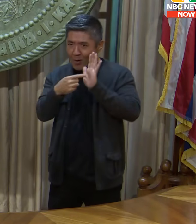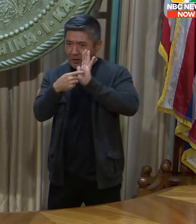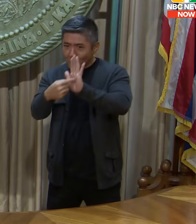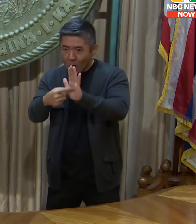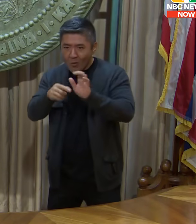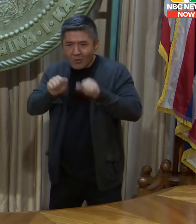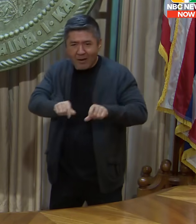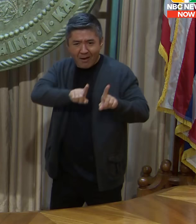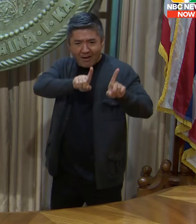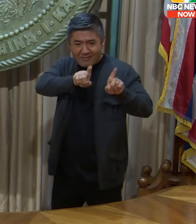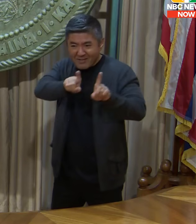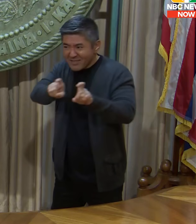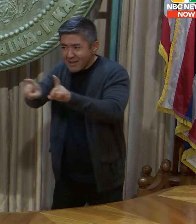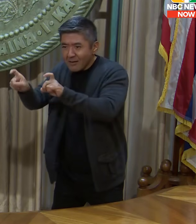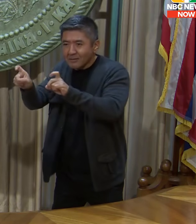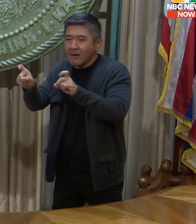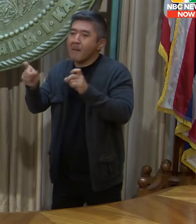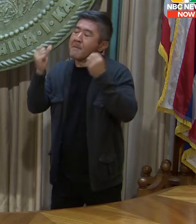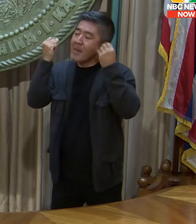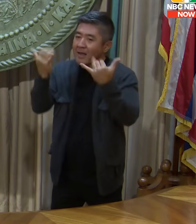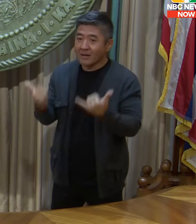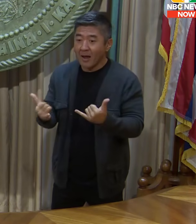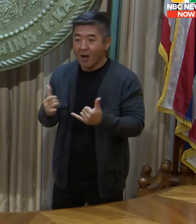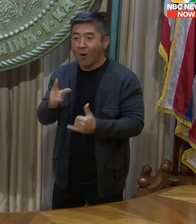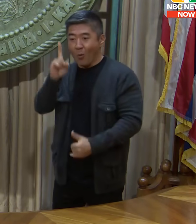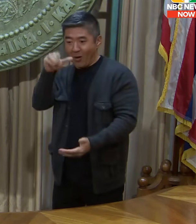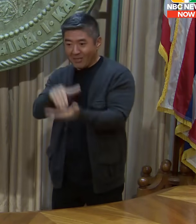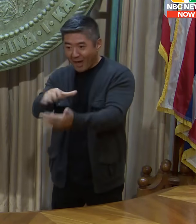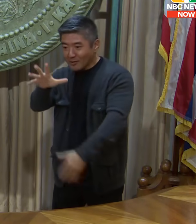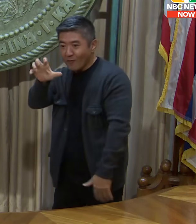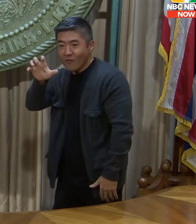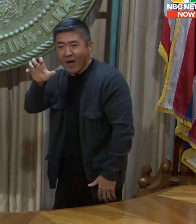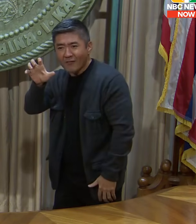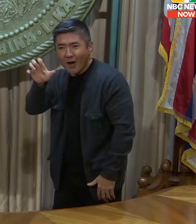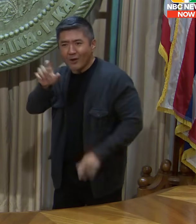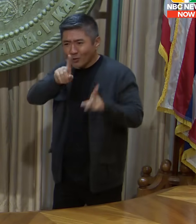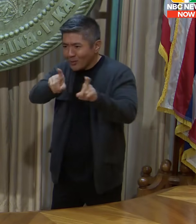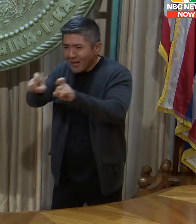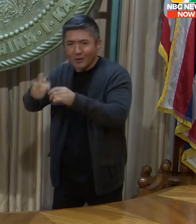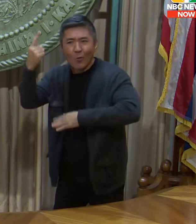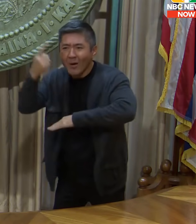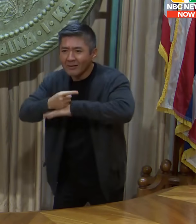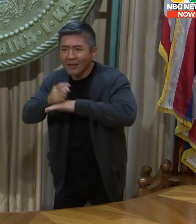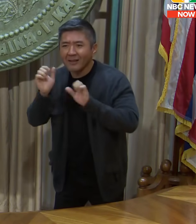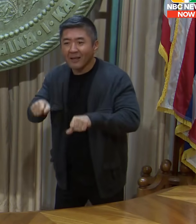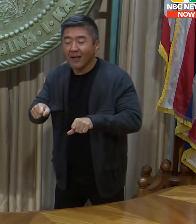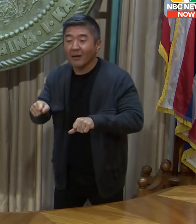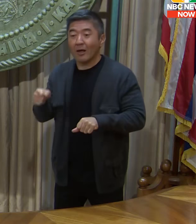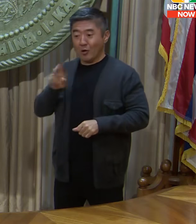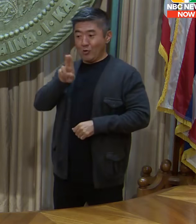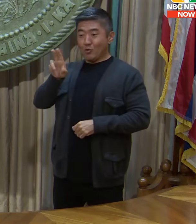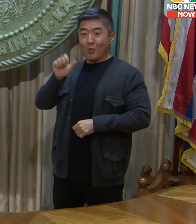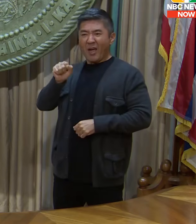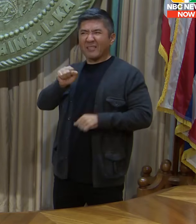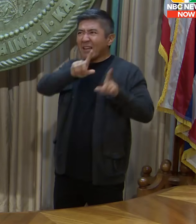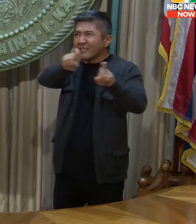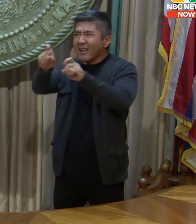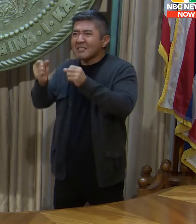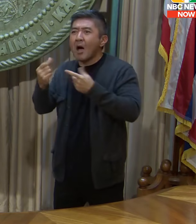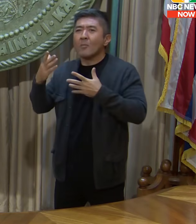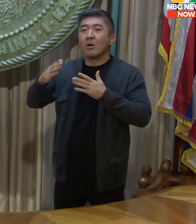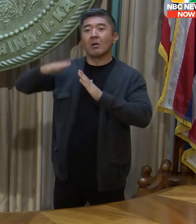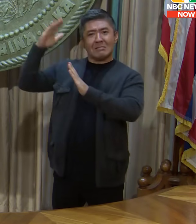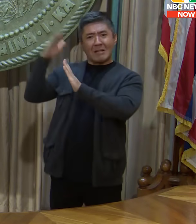up to 1,500 people a day. We've now tested 3rd highest rate in the nation, and we're beginning to approximate